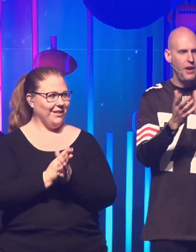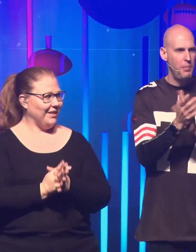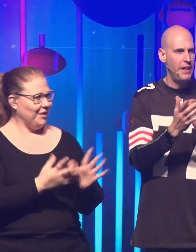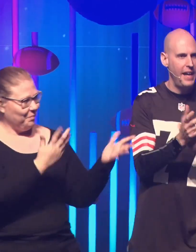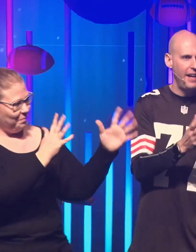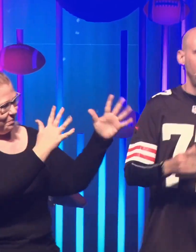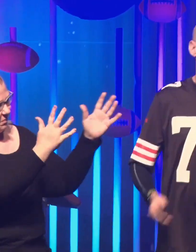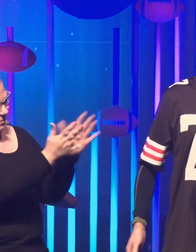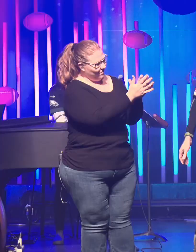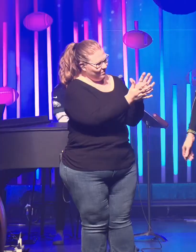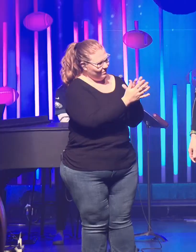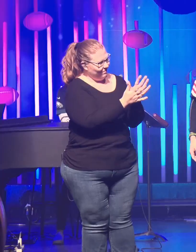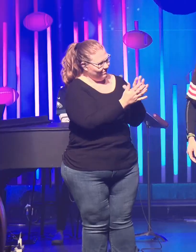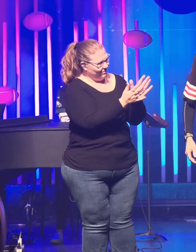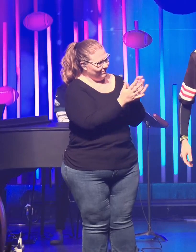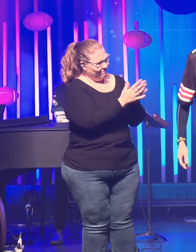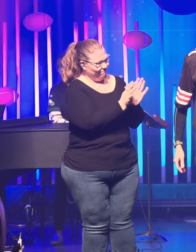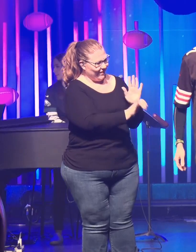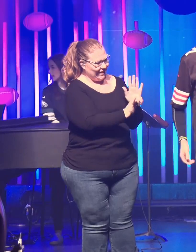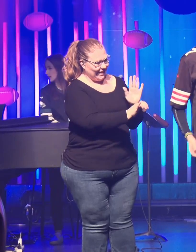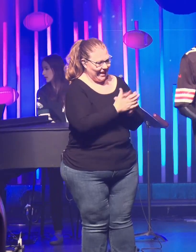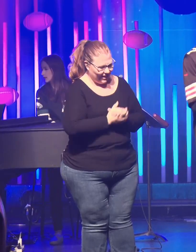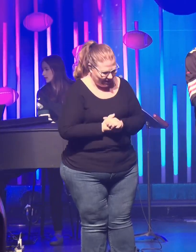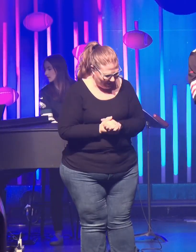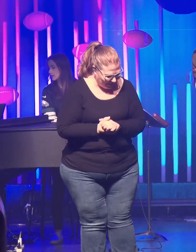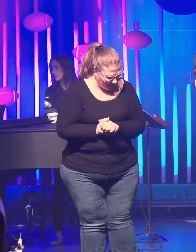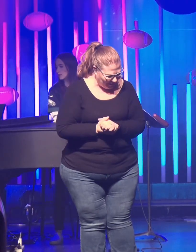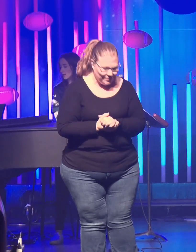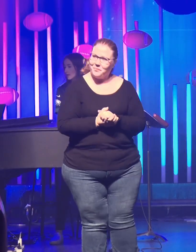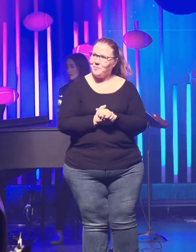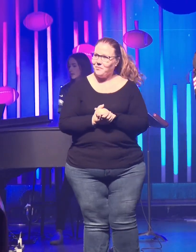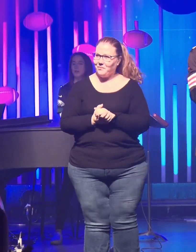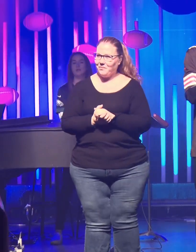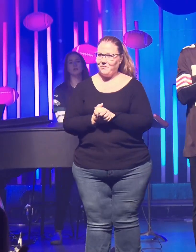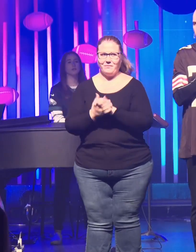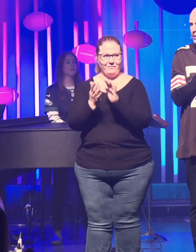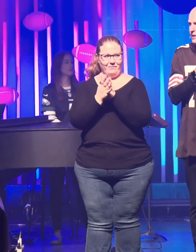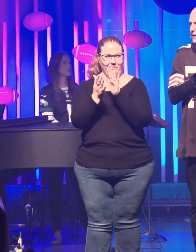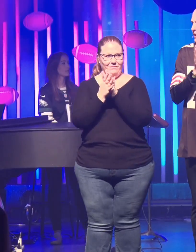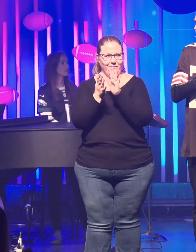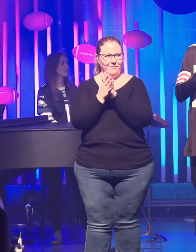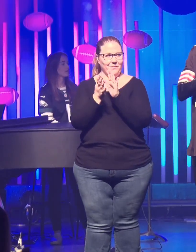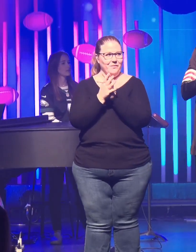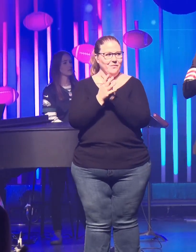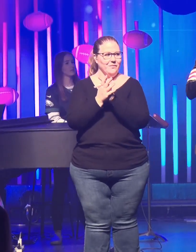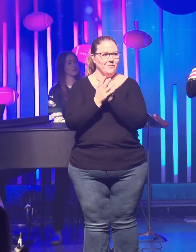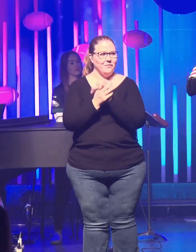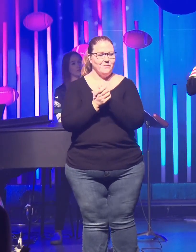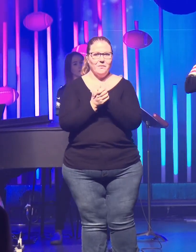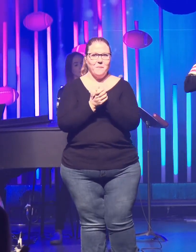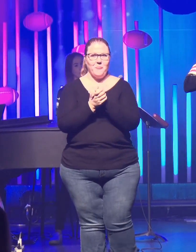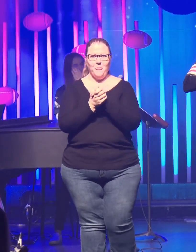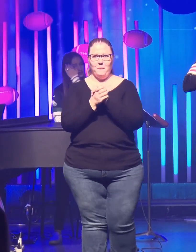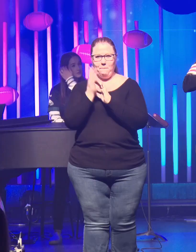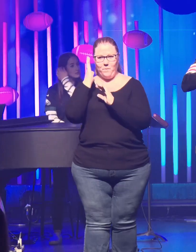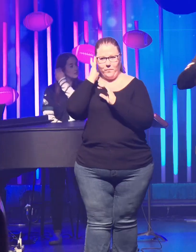Rickey a great big hand. Don't go anywhere, Rickey. Thank you. Thank you, brother. So,